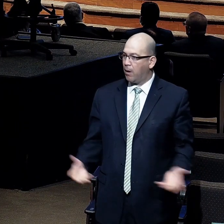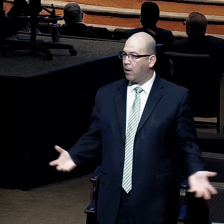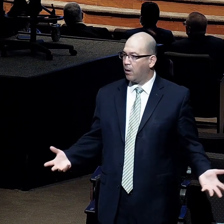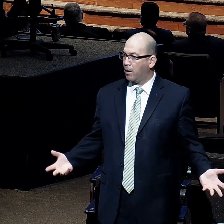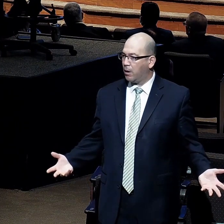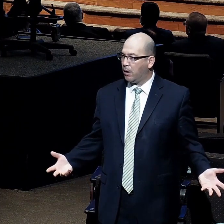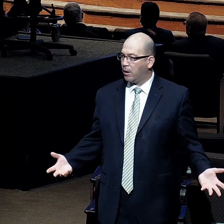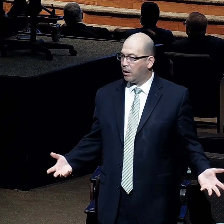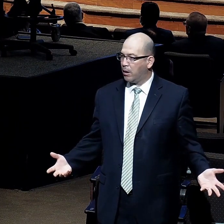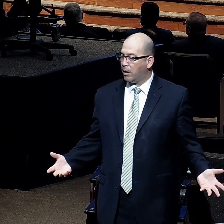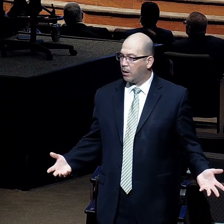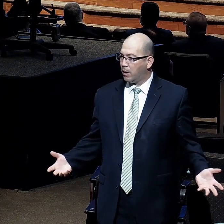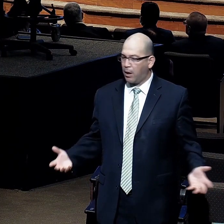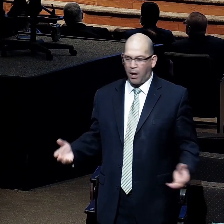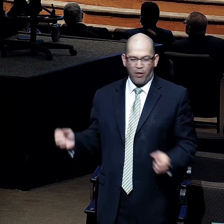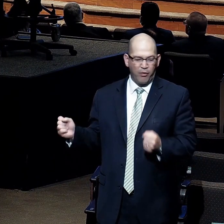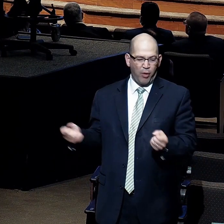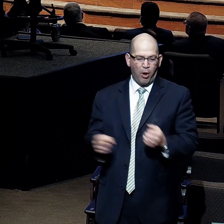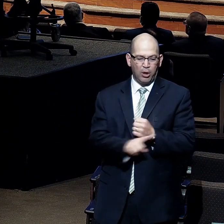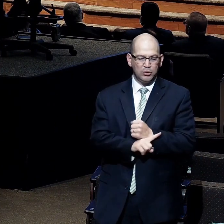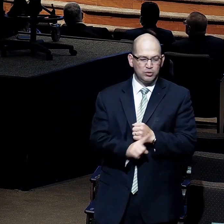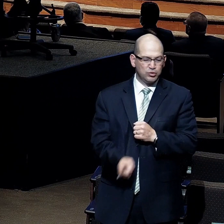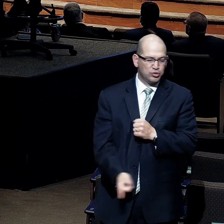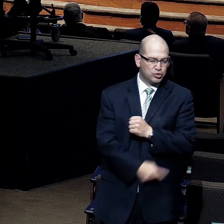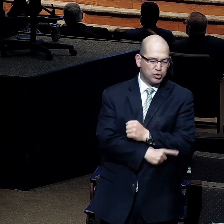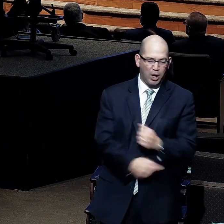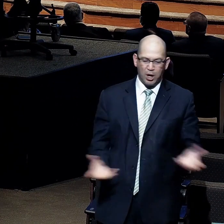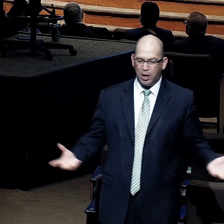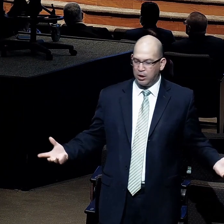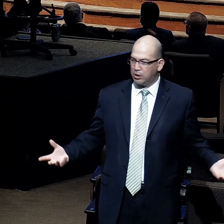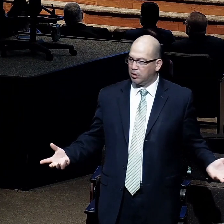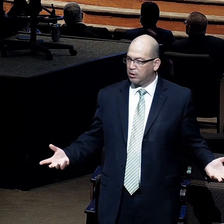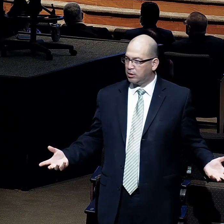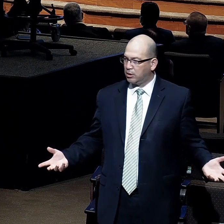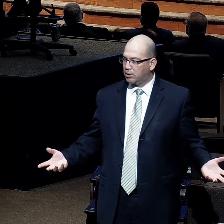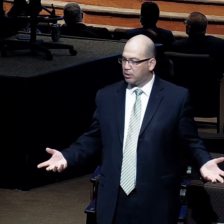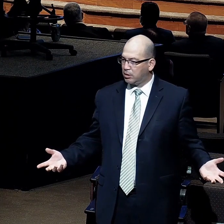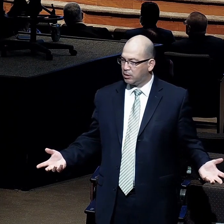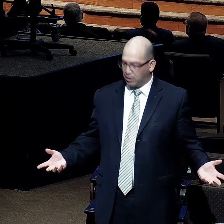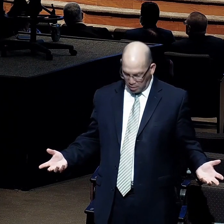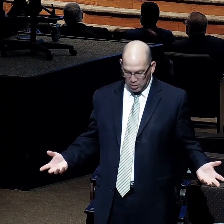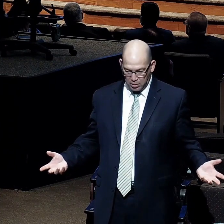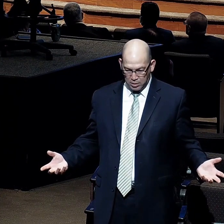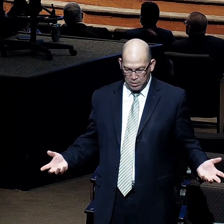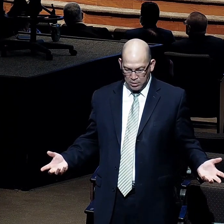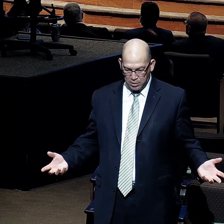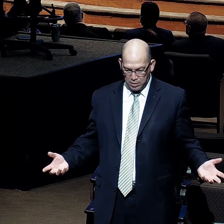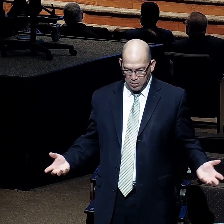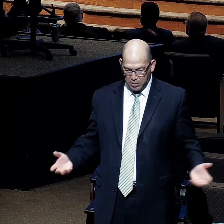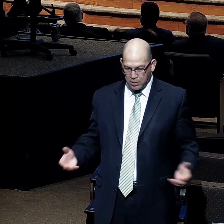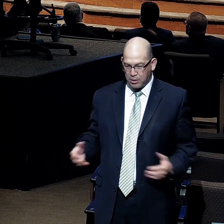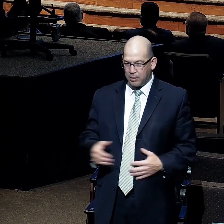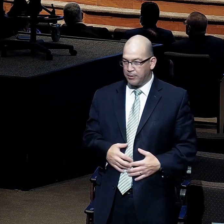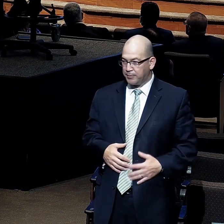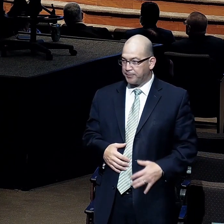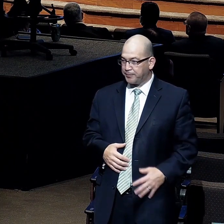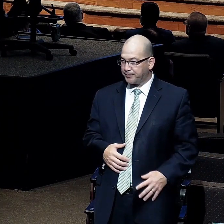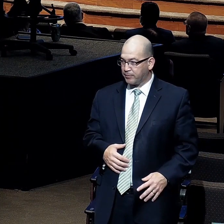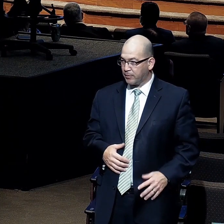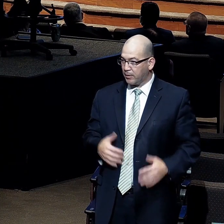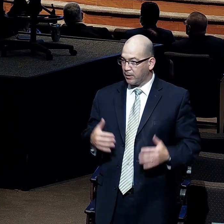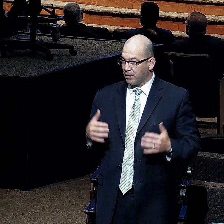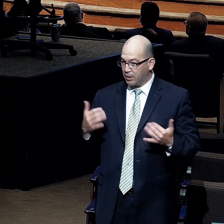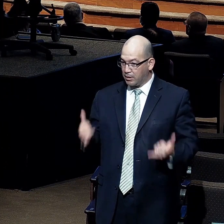literally threw away his fortune, and it was gone. In fact, of the existing 18.5 million Bitcoin,